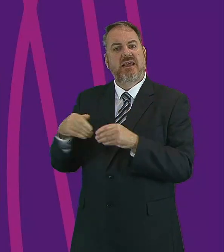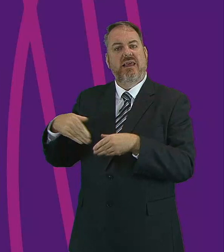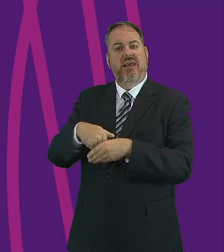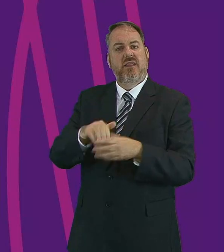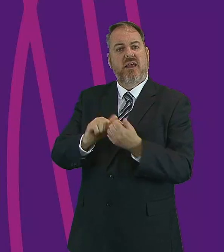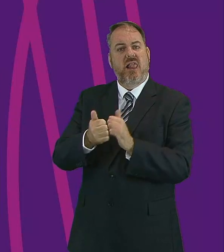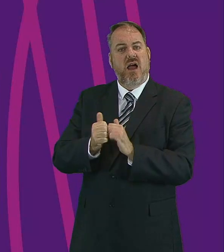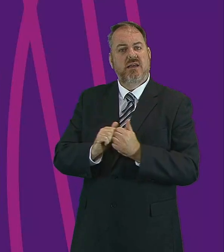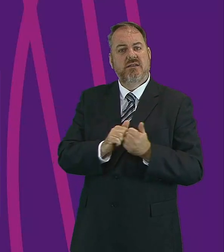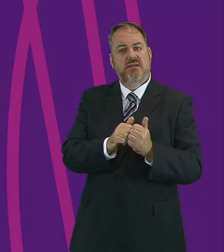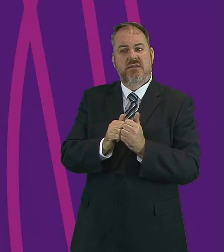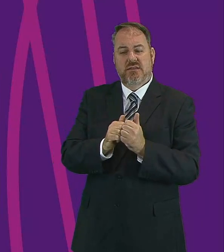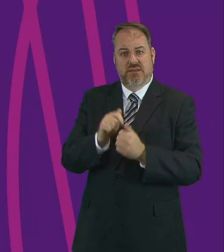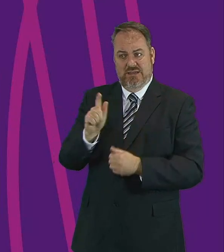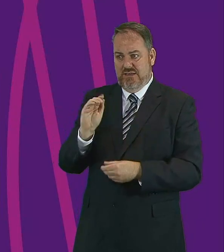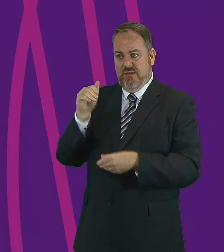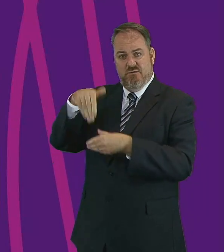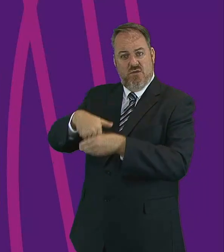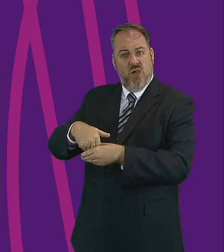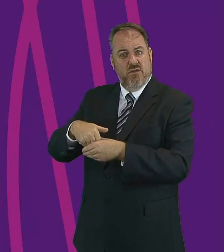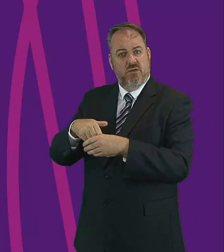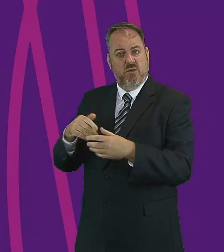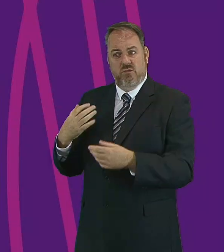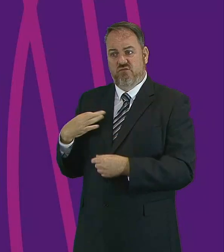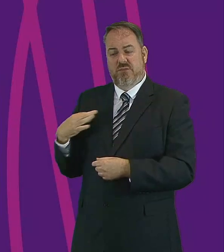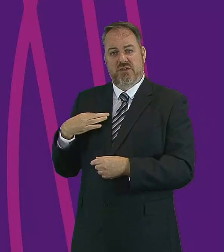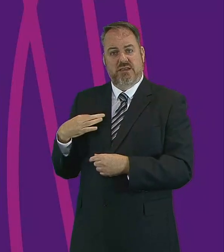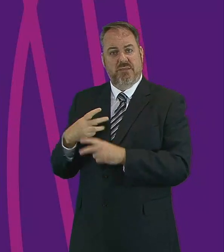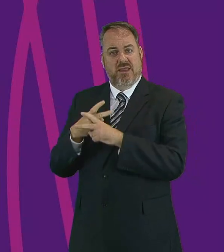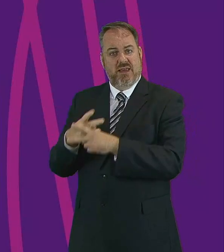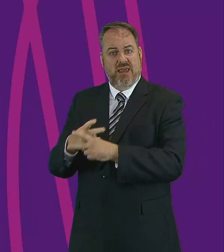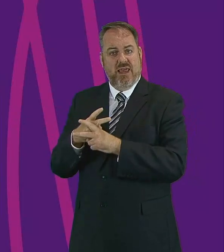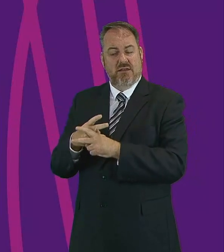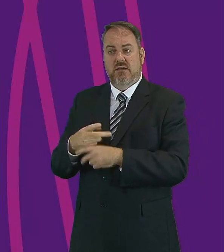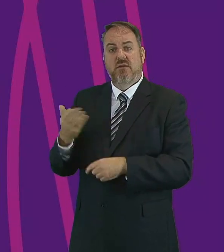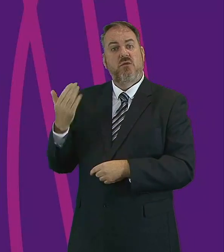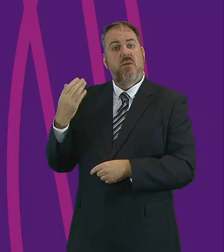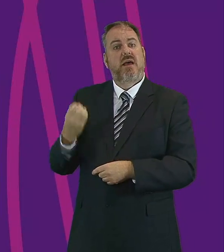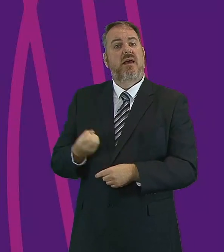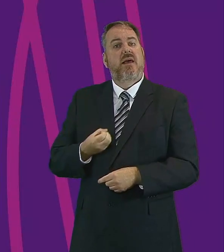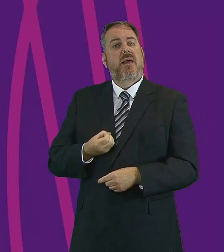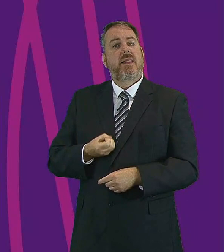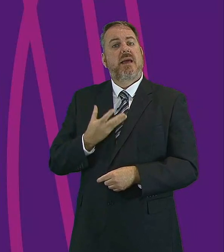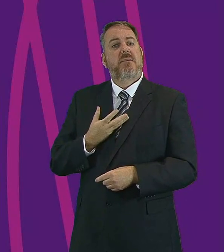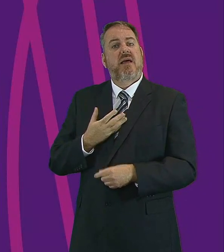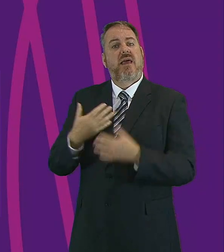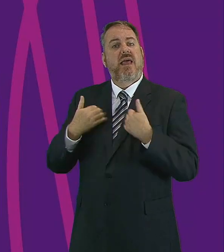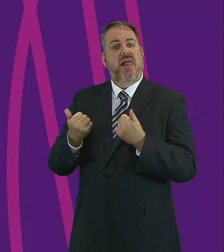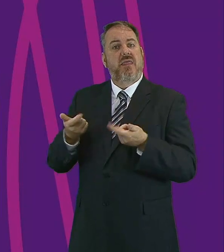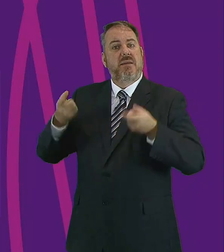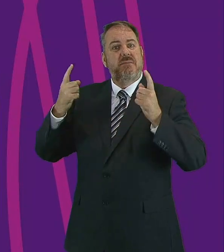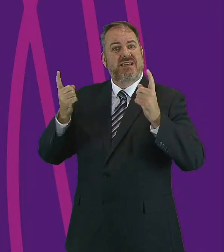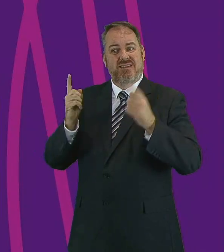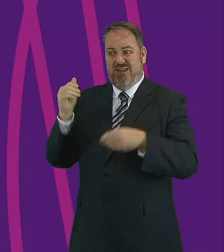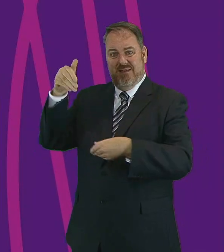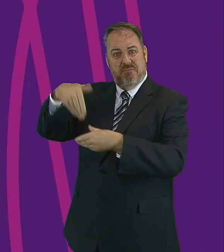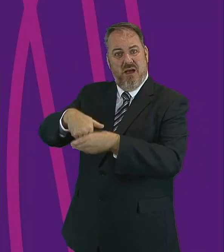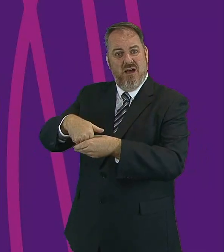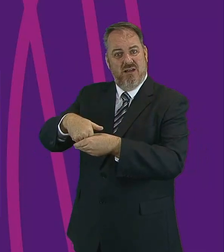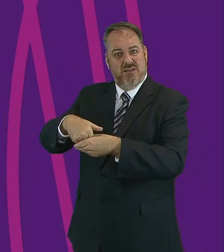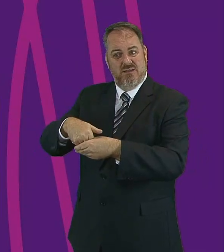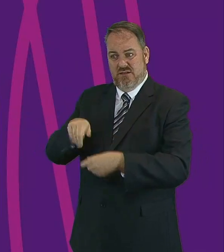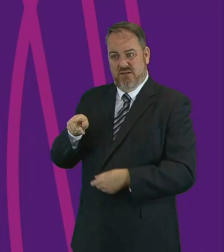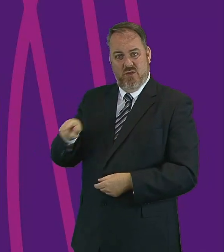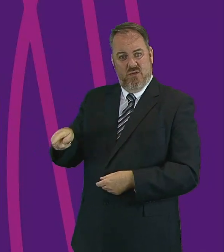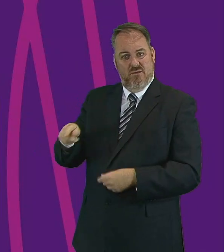the review representing care users. Malcolm Chisholm, a former Labour Health Minister, is a member of the